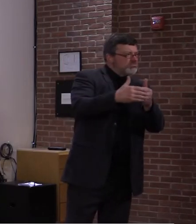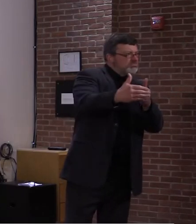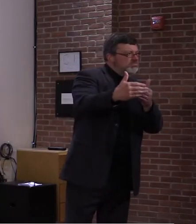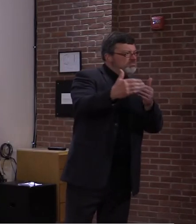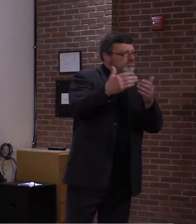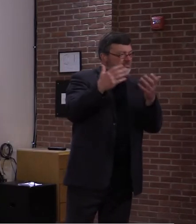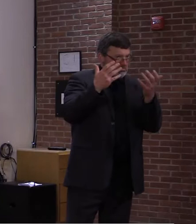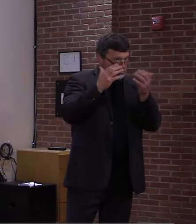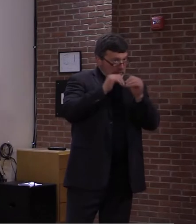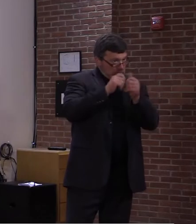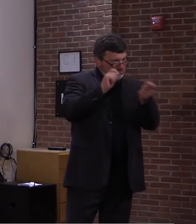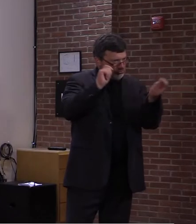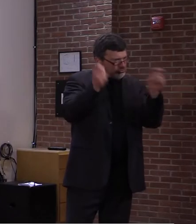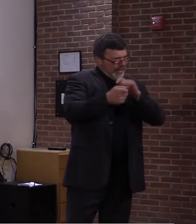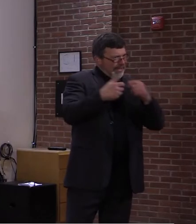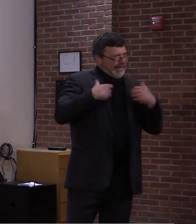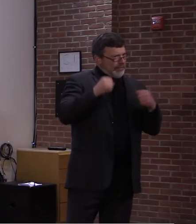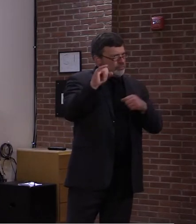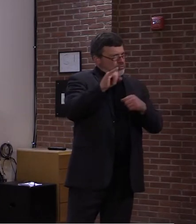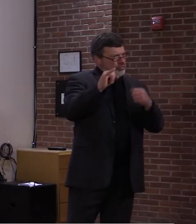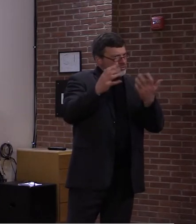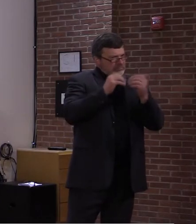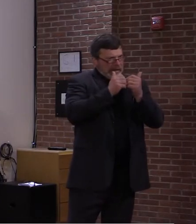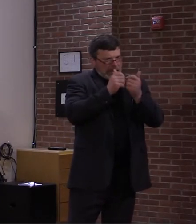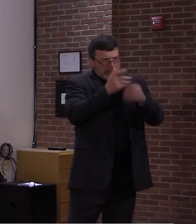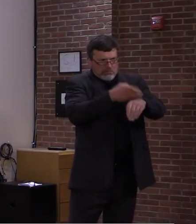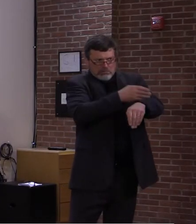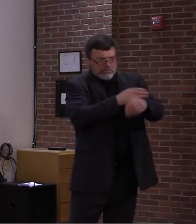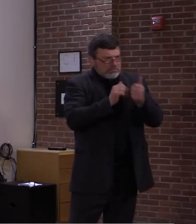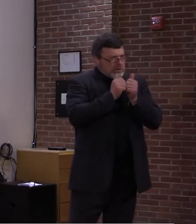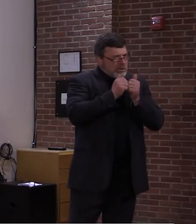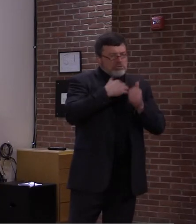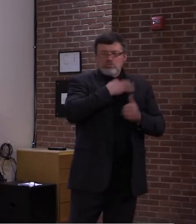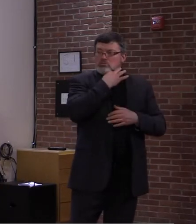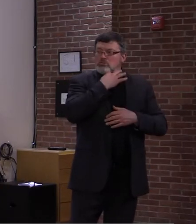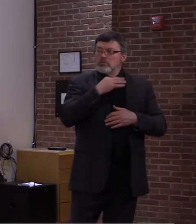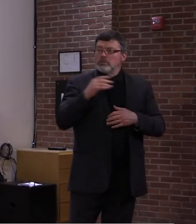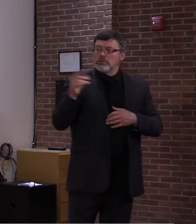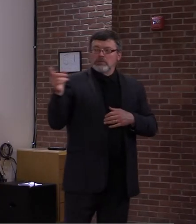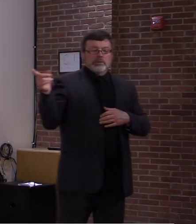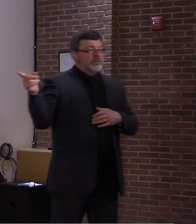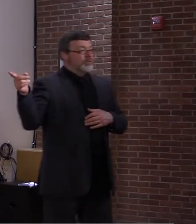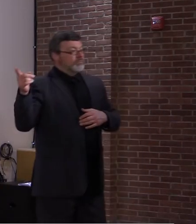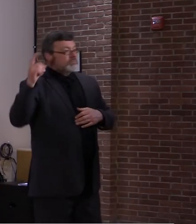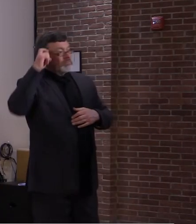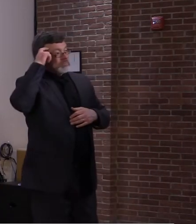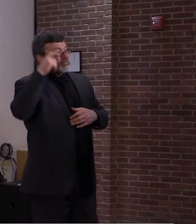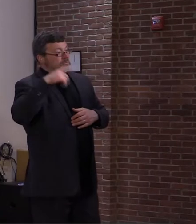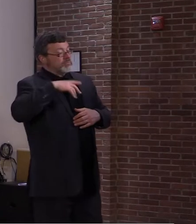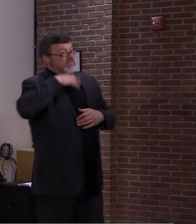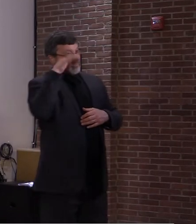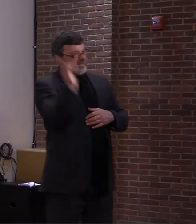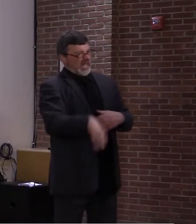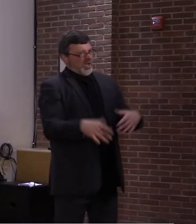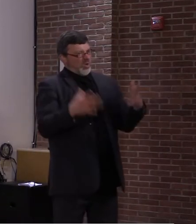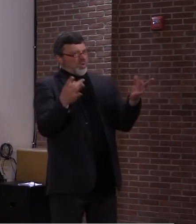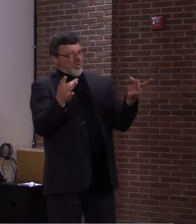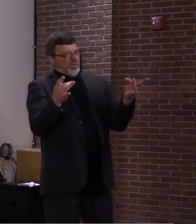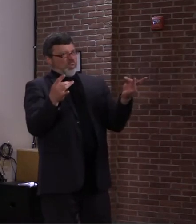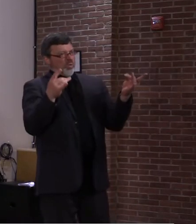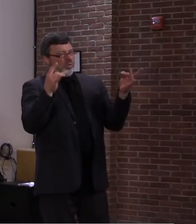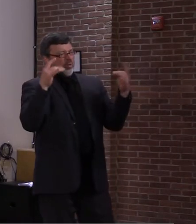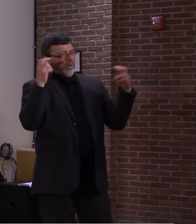I mean, this is a big issue, and certainly with COVID, this has become even